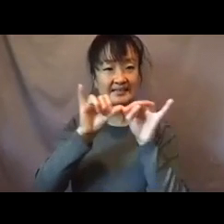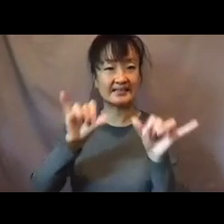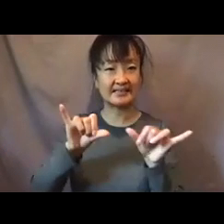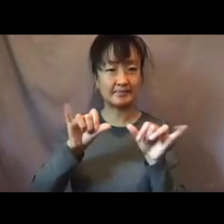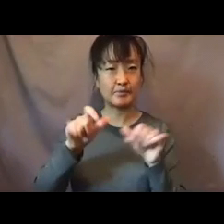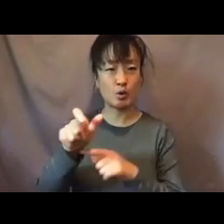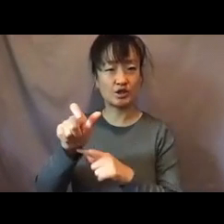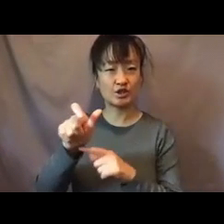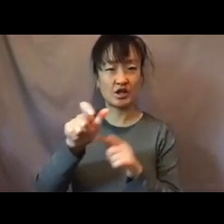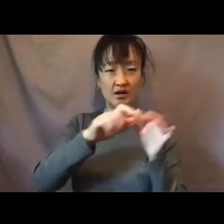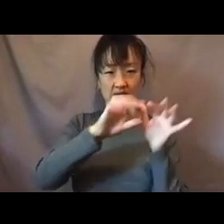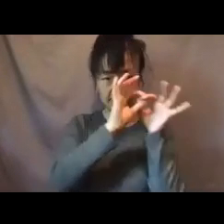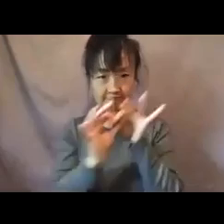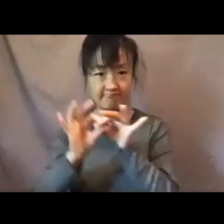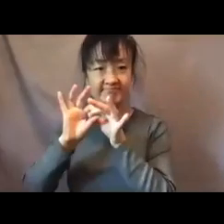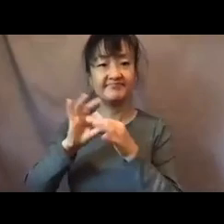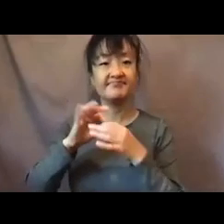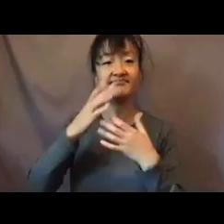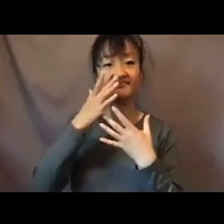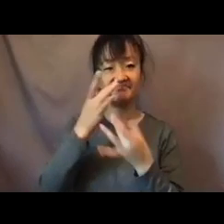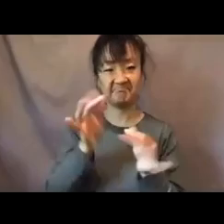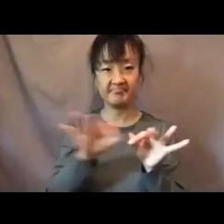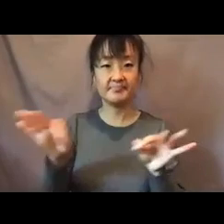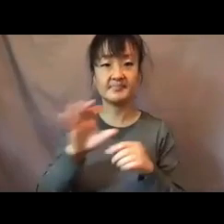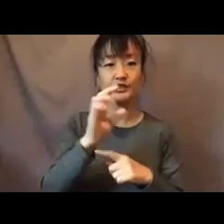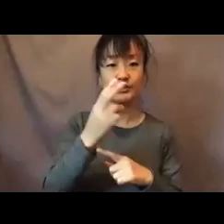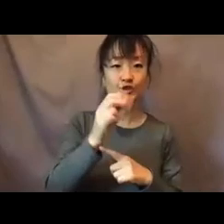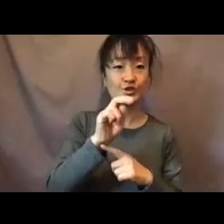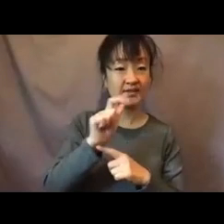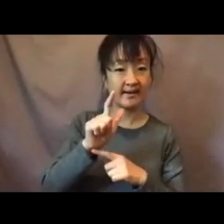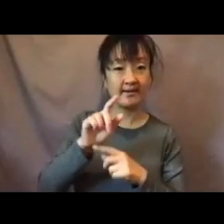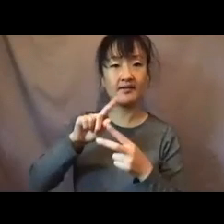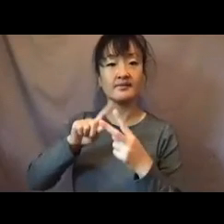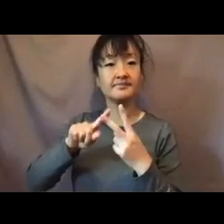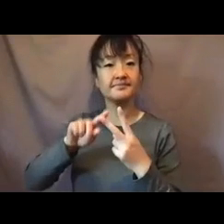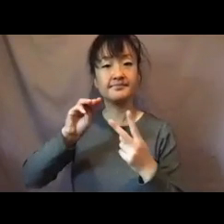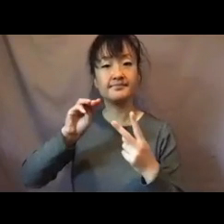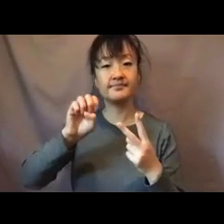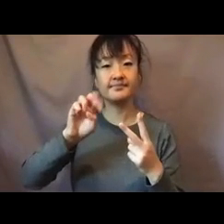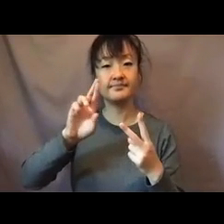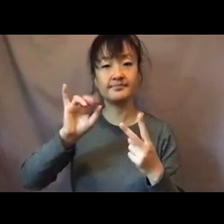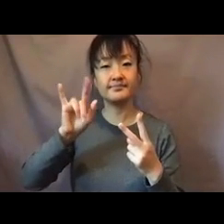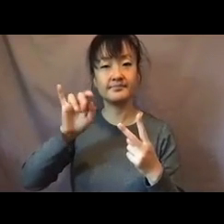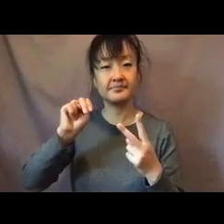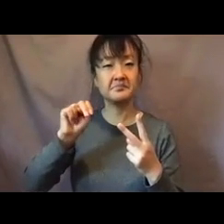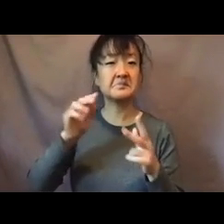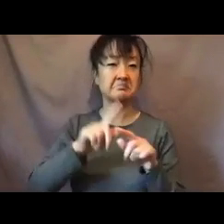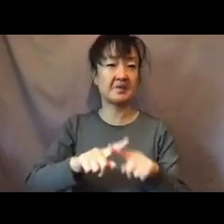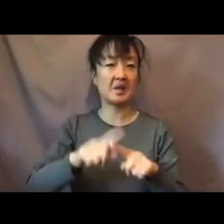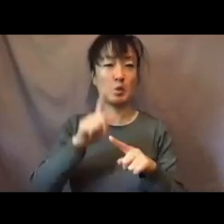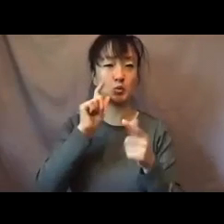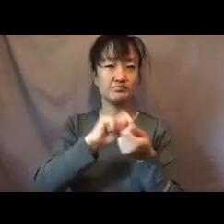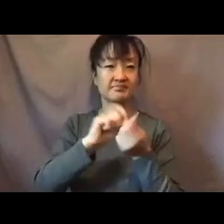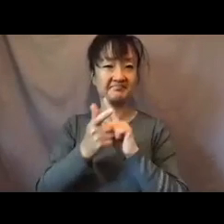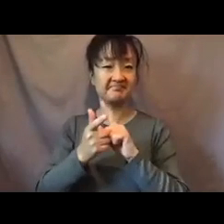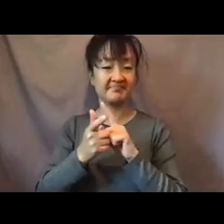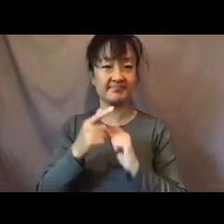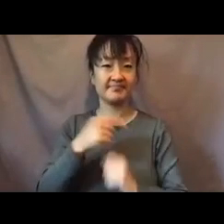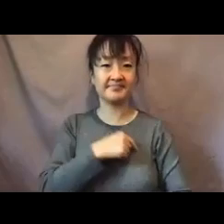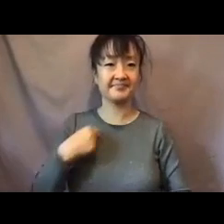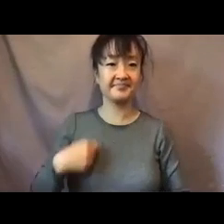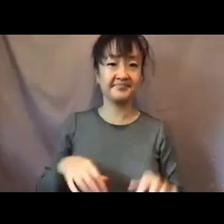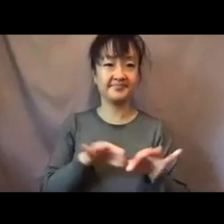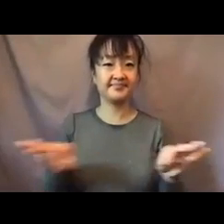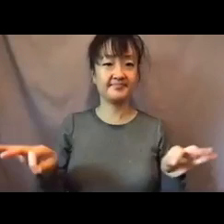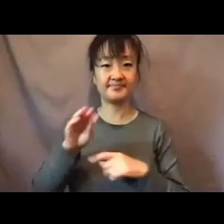way. So channel or meridian are basically depends on who translated the Chinese. The meridian